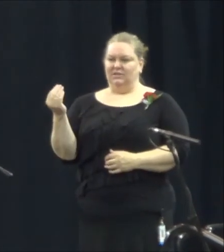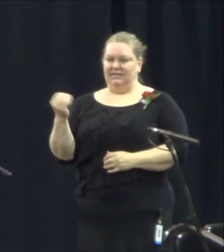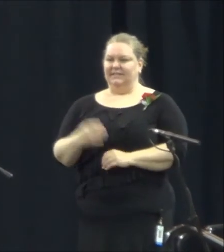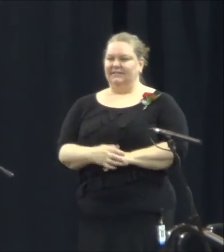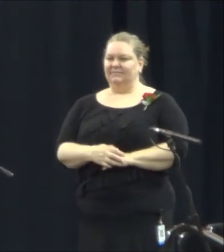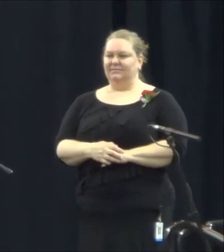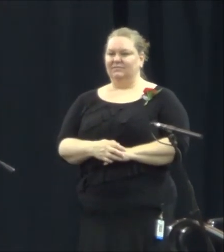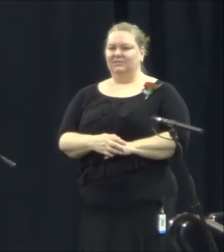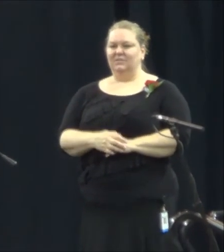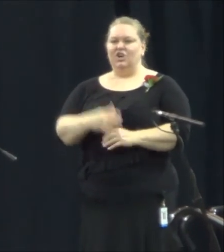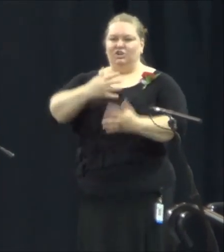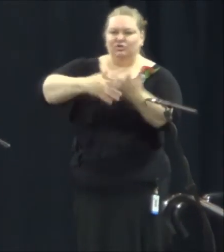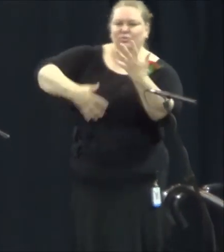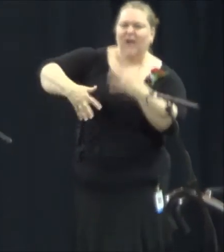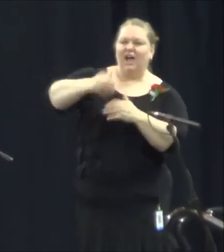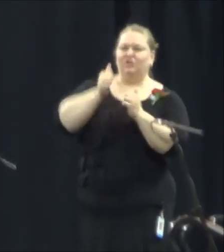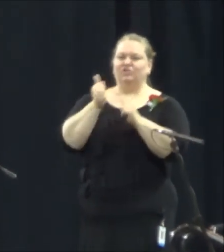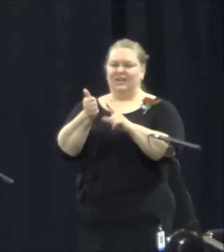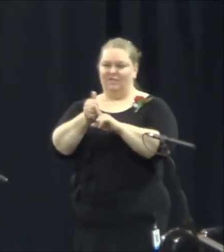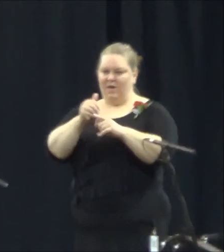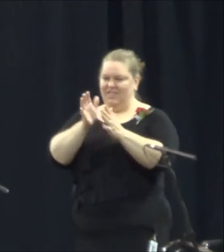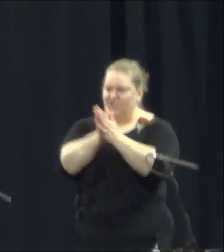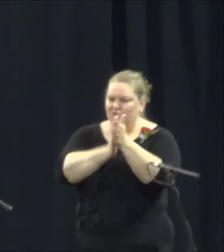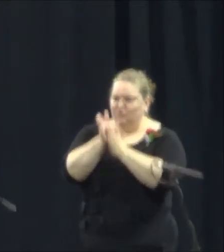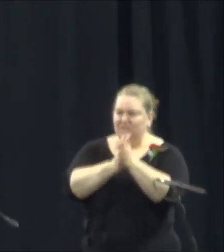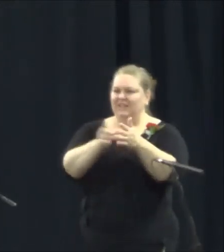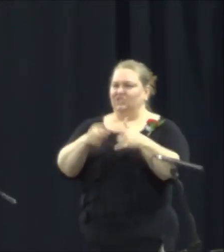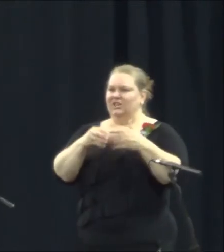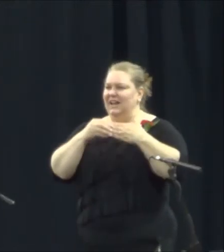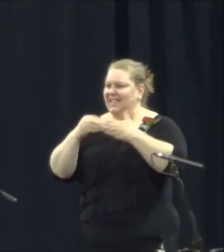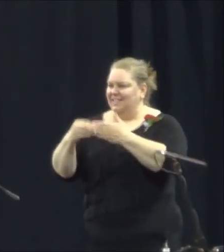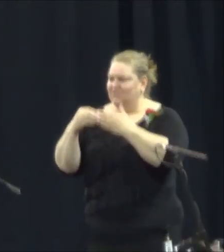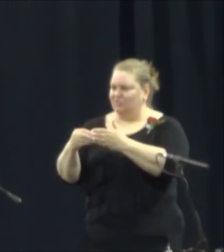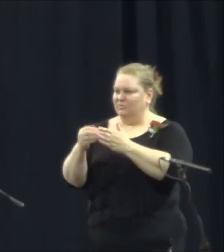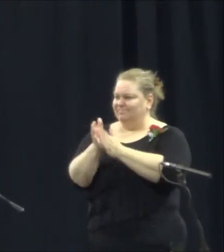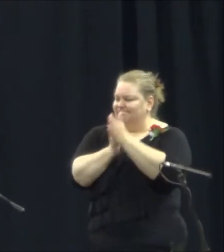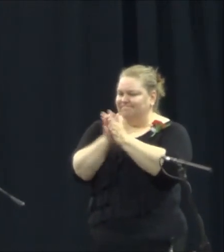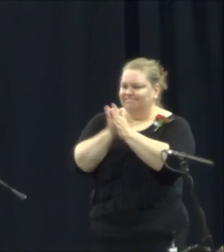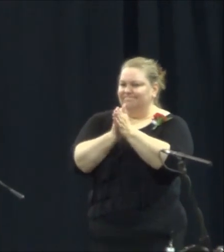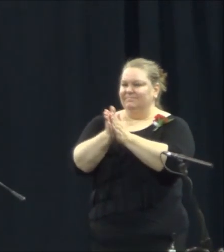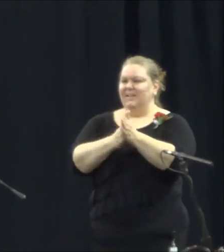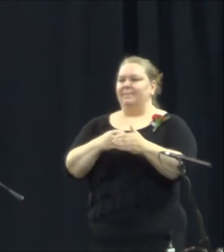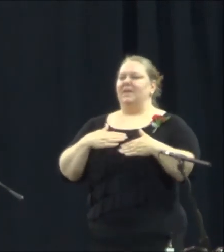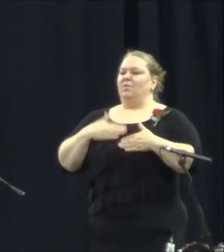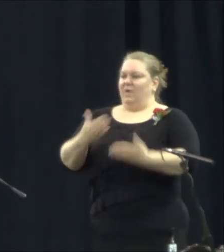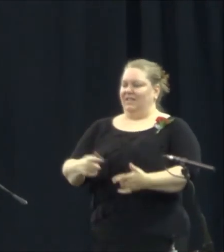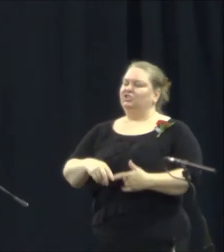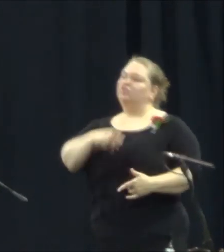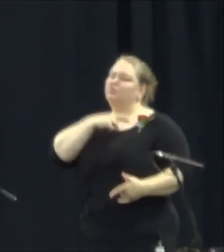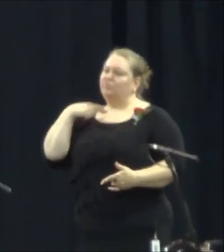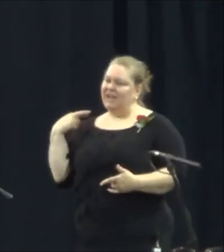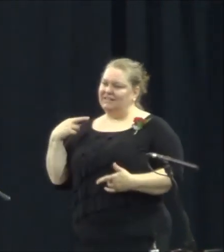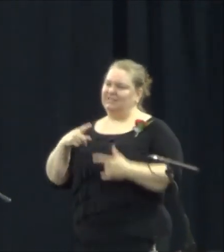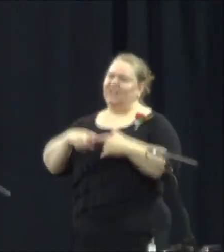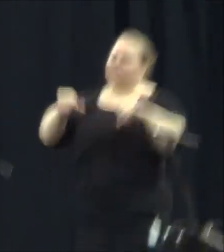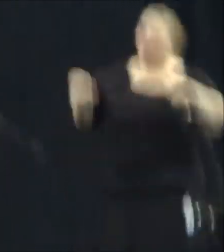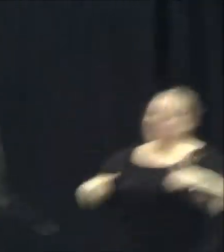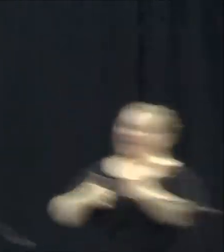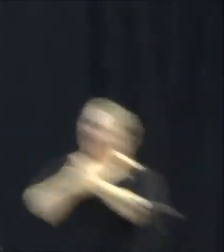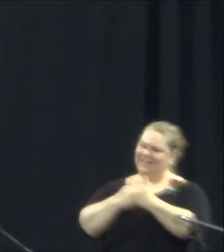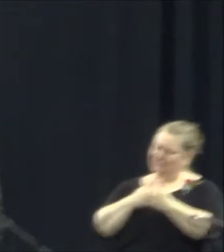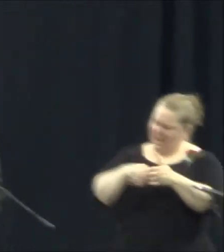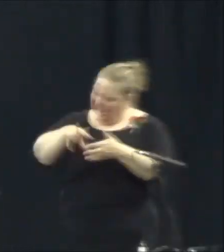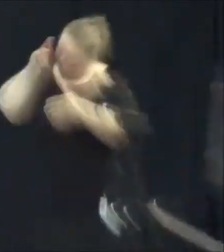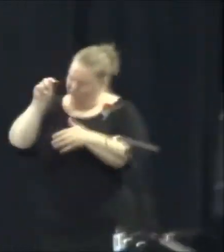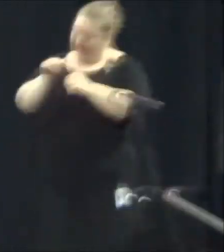2014. So, surround yourself with enthusiasm, a leadership that's enthusiastic. Be willing to risk challenges, learn how to deal